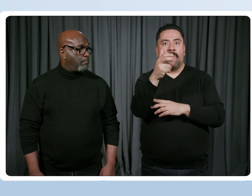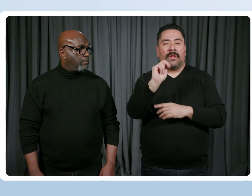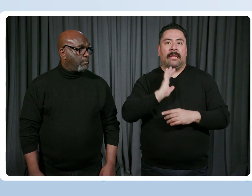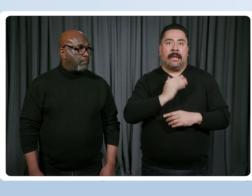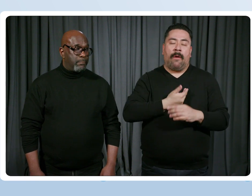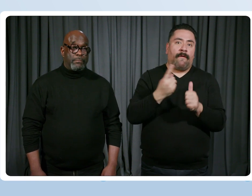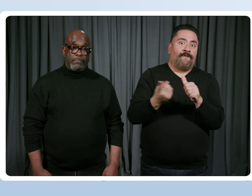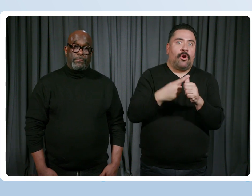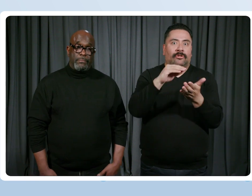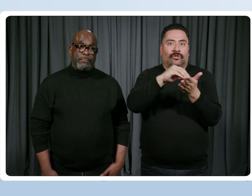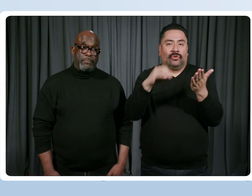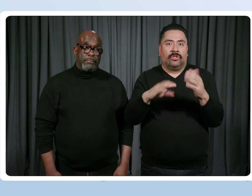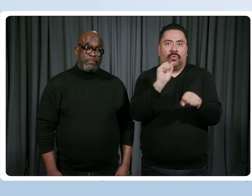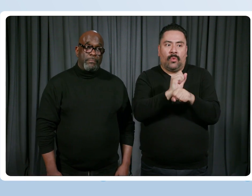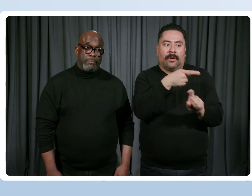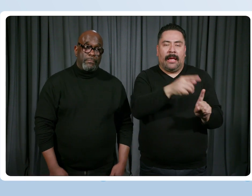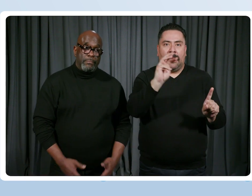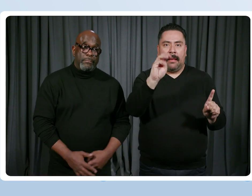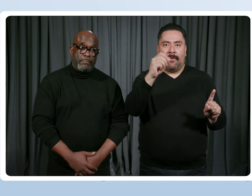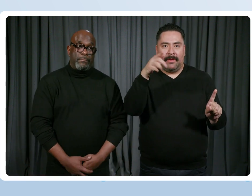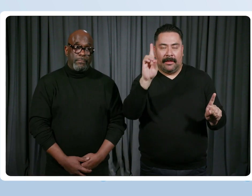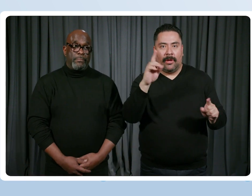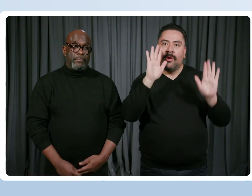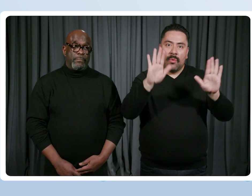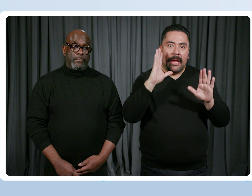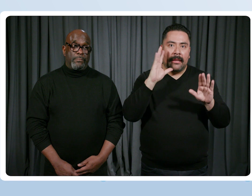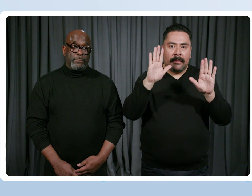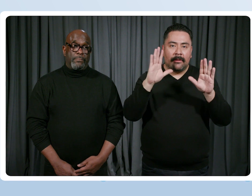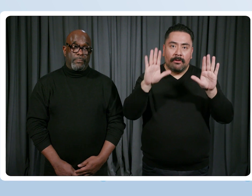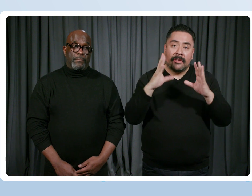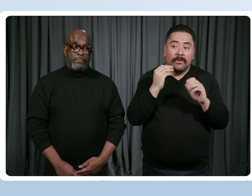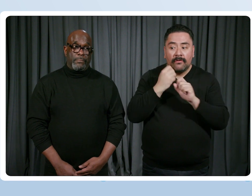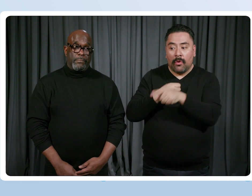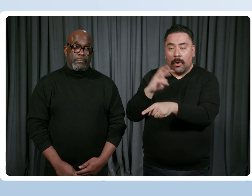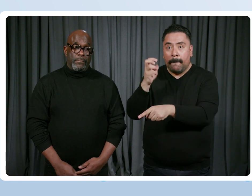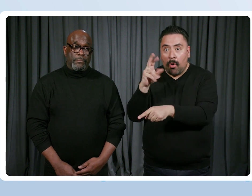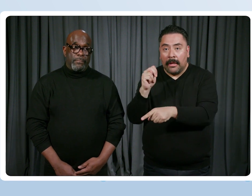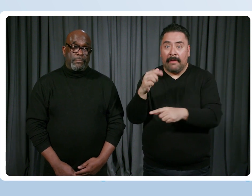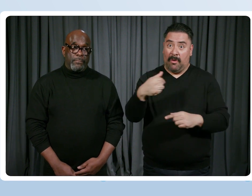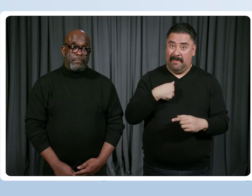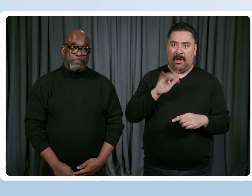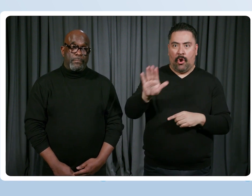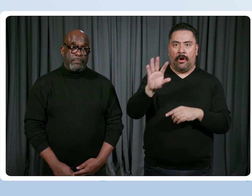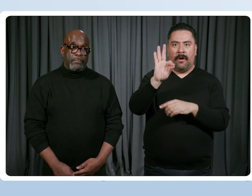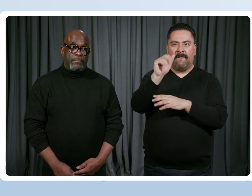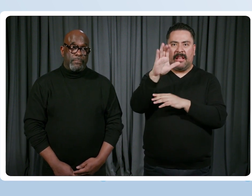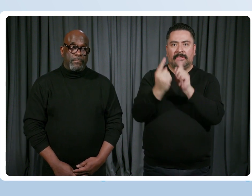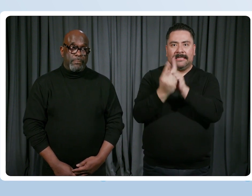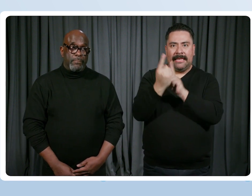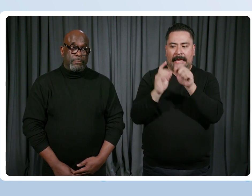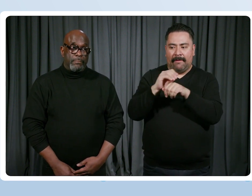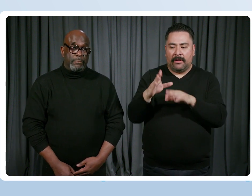the Mayor's Office. And it was a great experience for Morgan, for me as well as her faculty advisor, and really helped solidify